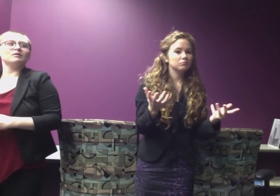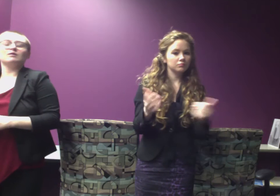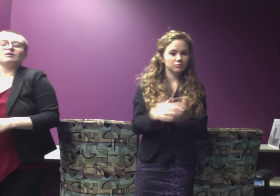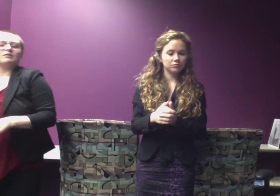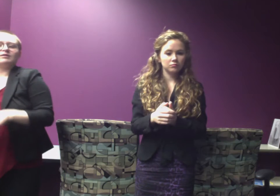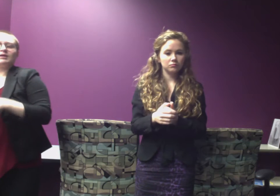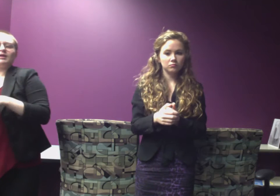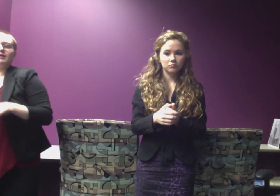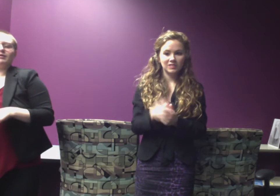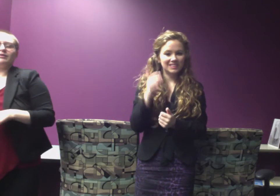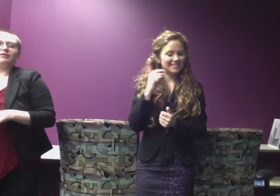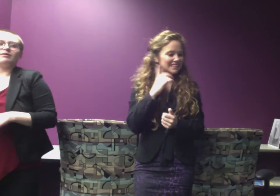Okay, with a degree mark.